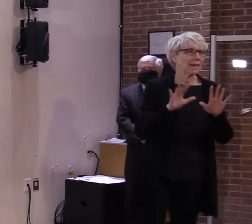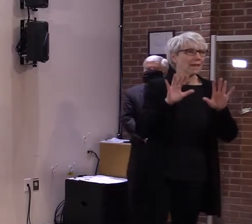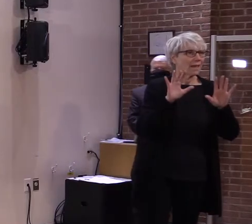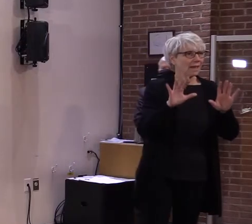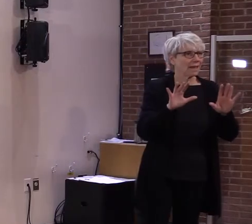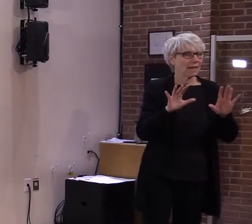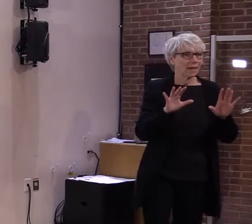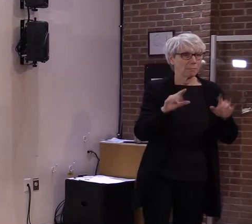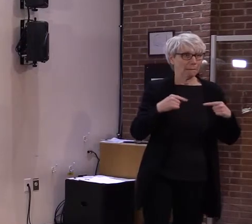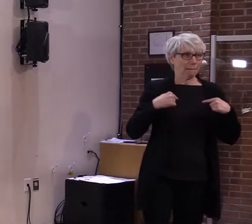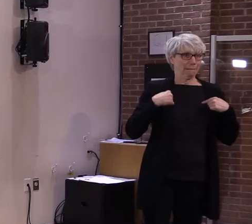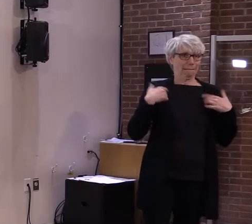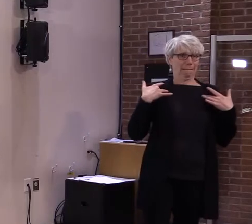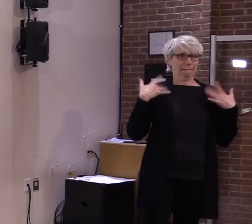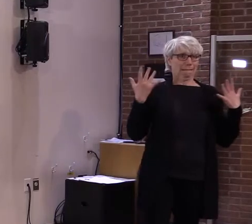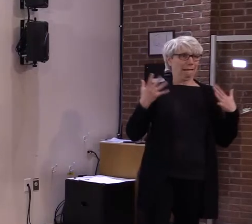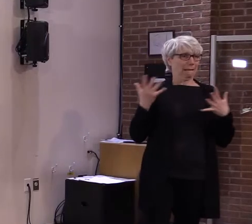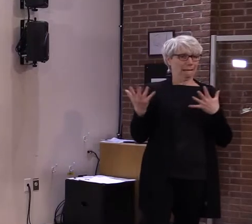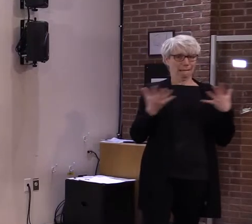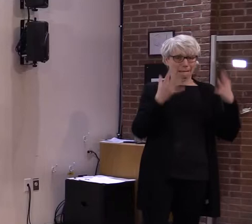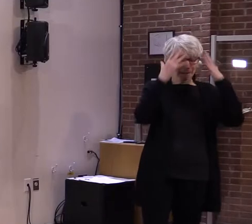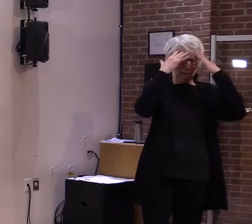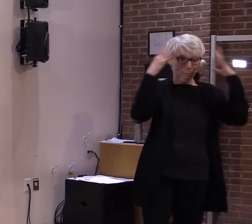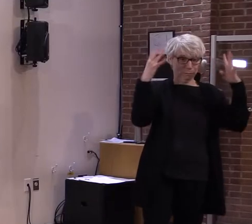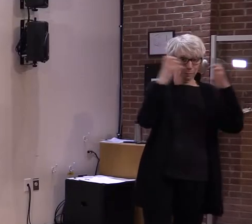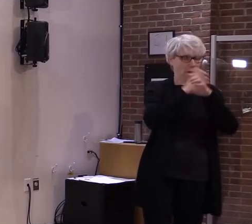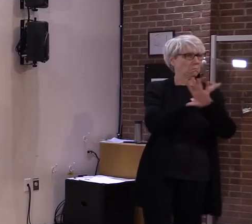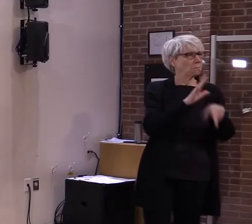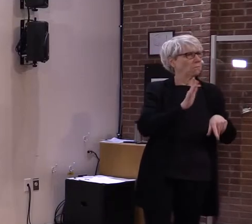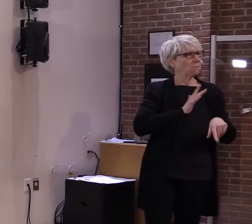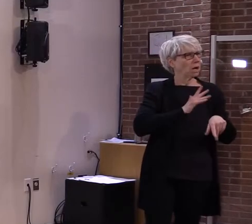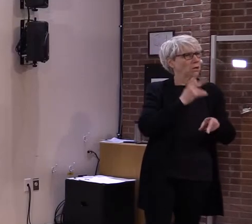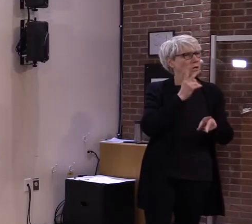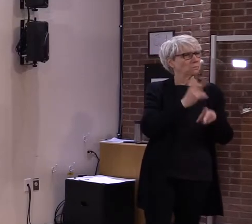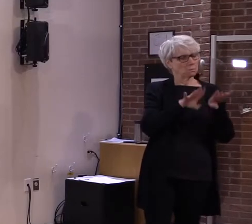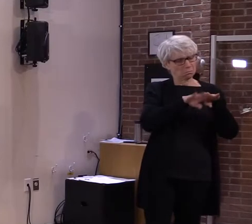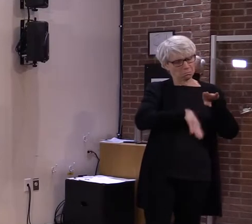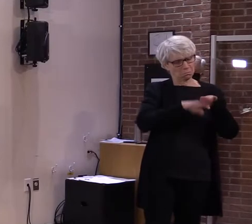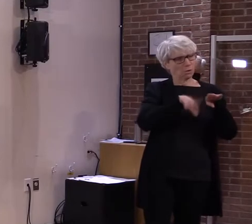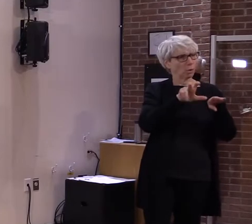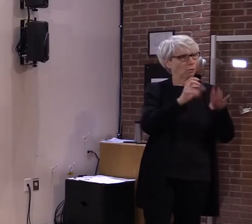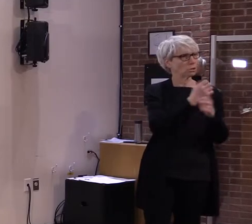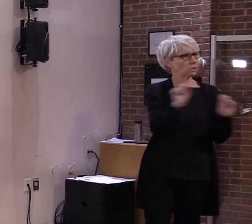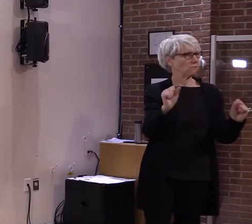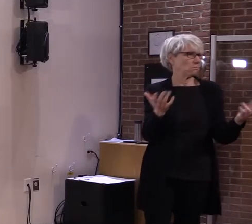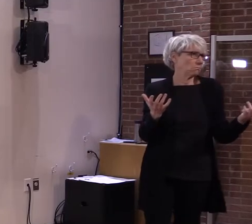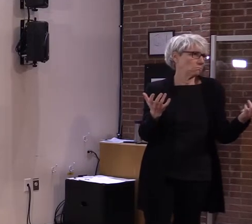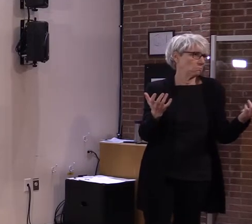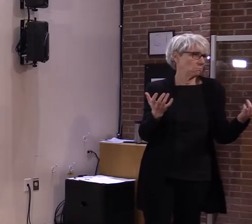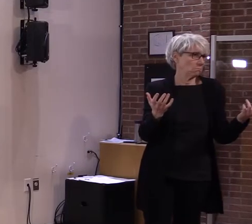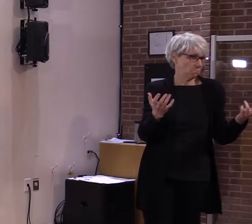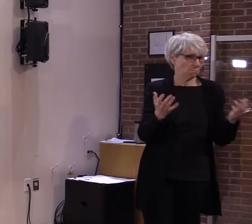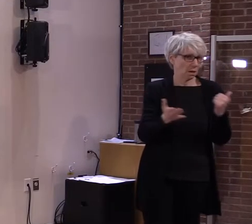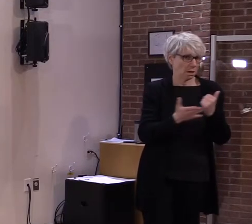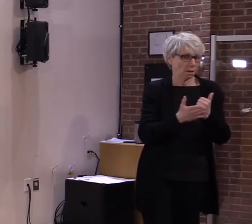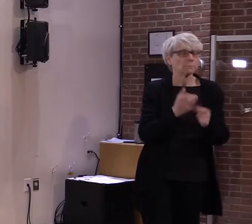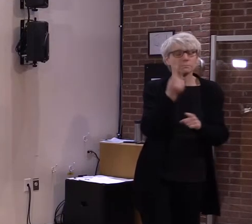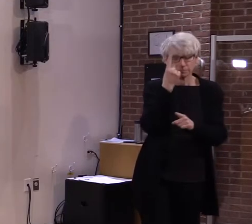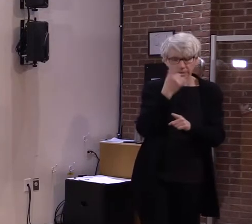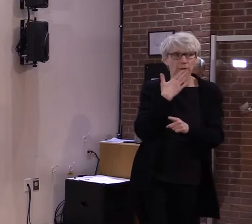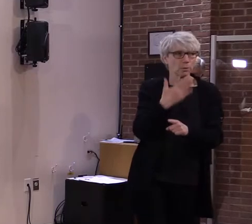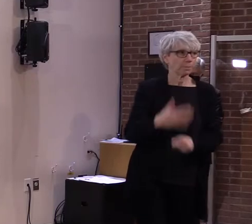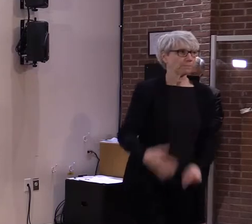to manage that. If they choose to keep it simple, they can stay with the lower threshold. Is that helpful? Okay, thank